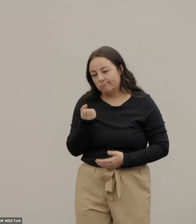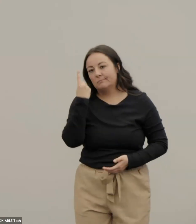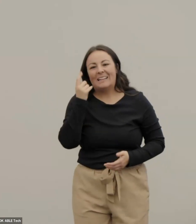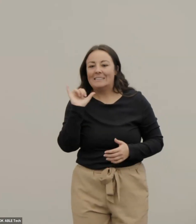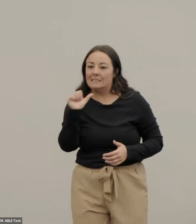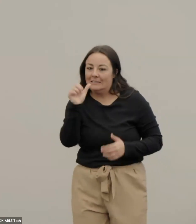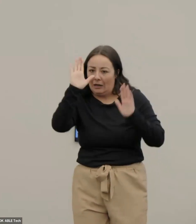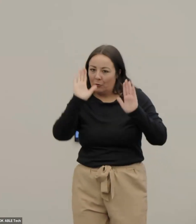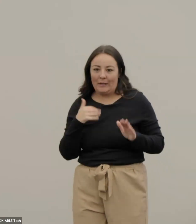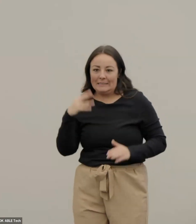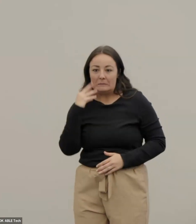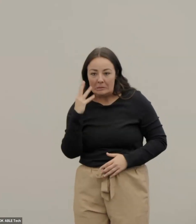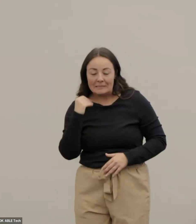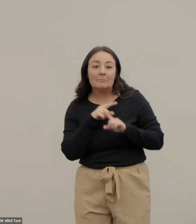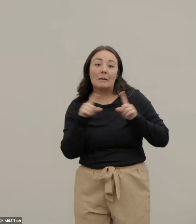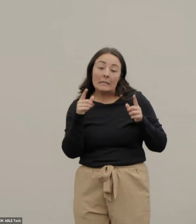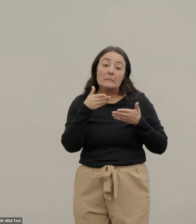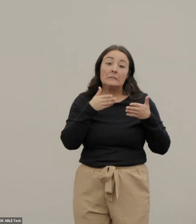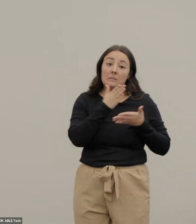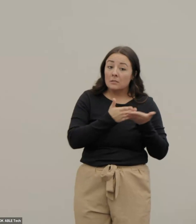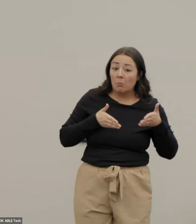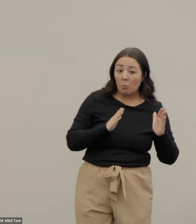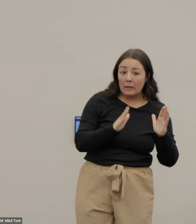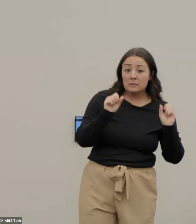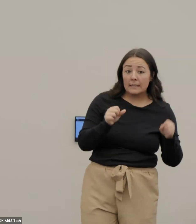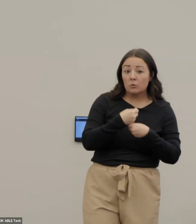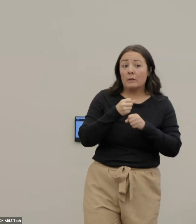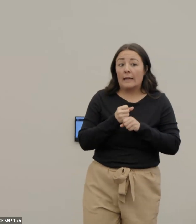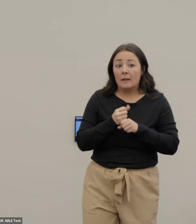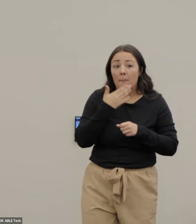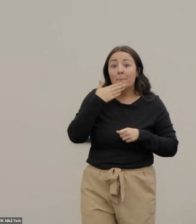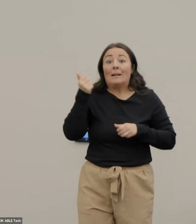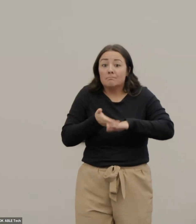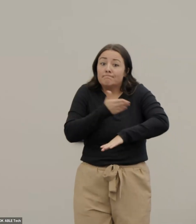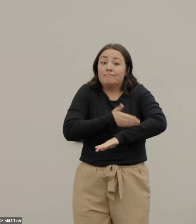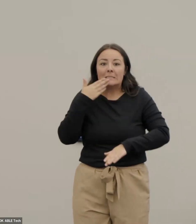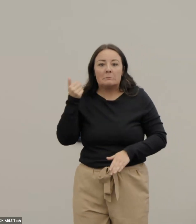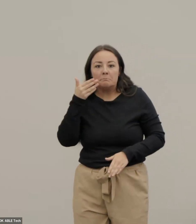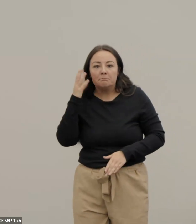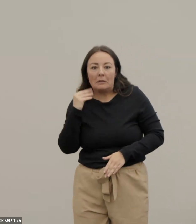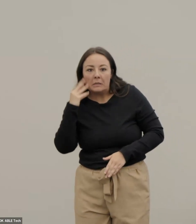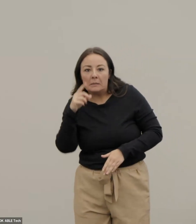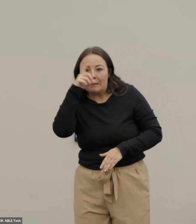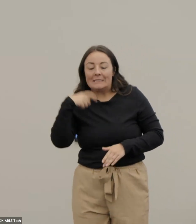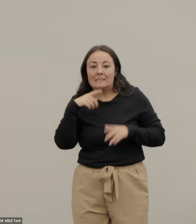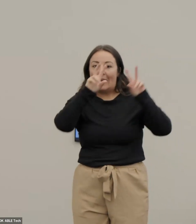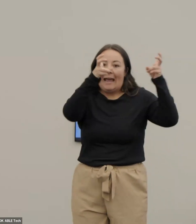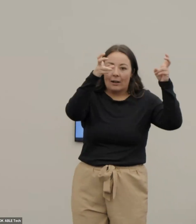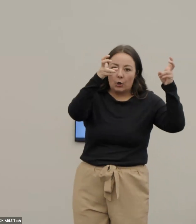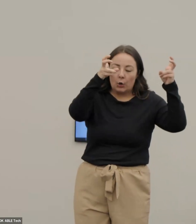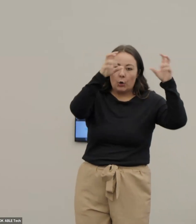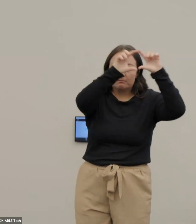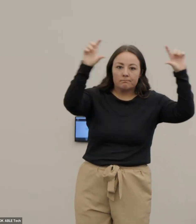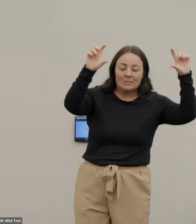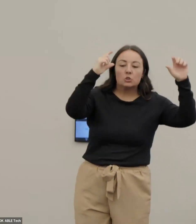you know? But in some ways, this creates a much better experience because that header is always attached to the data. And